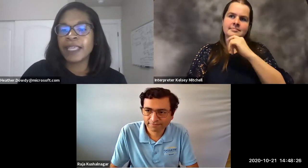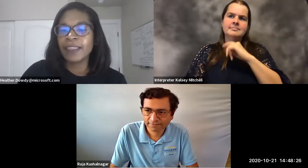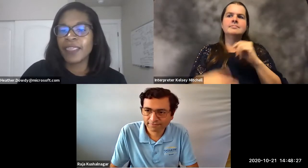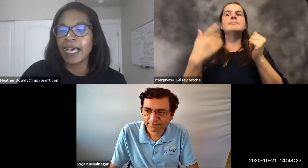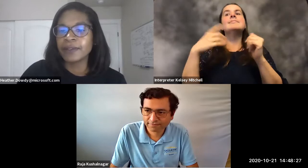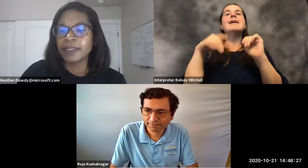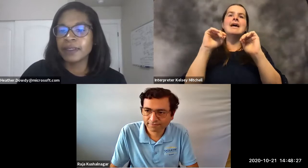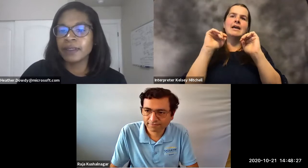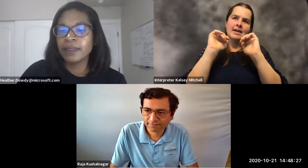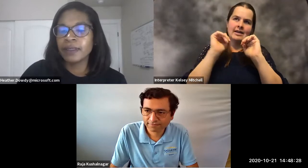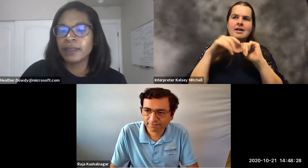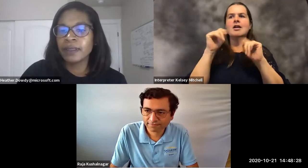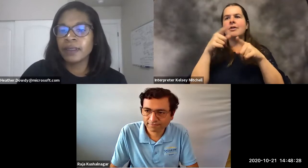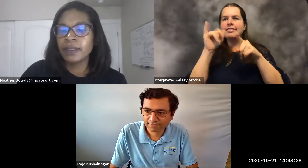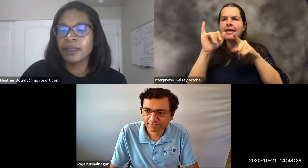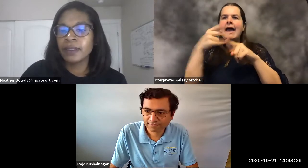HAL 9000.